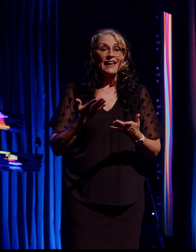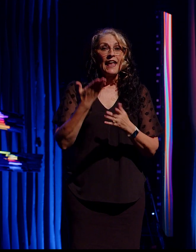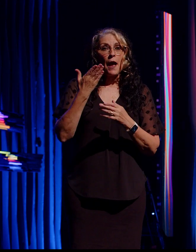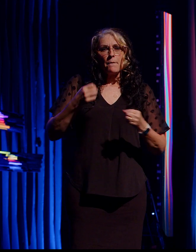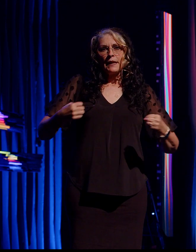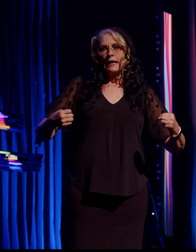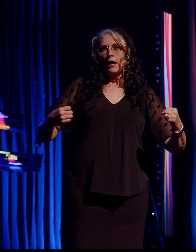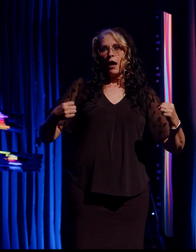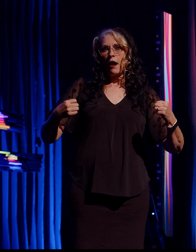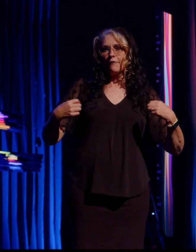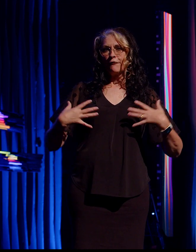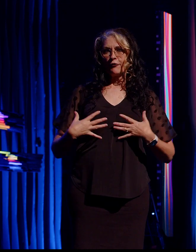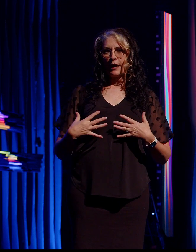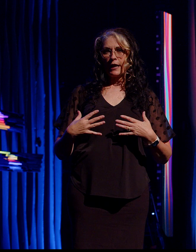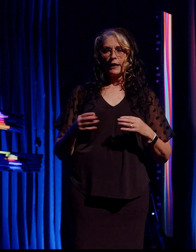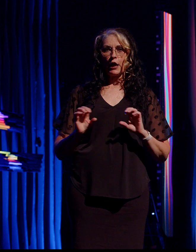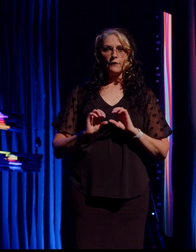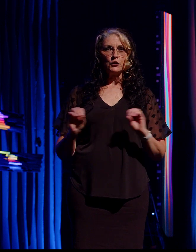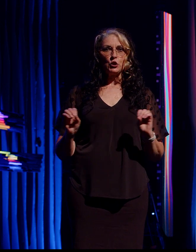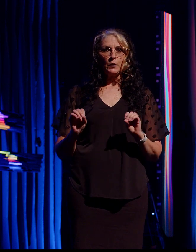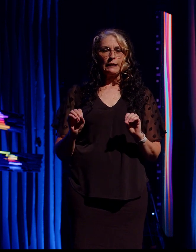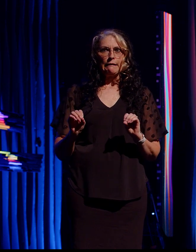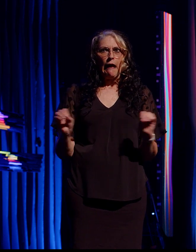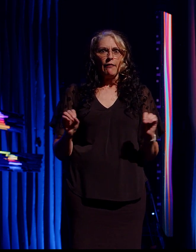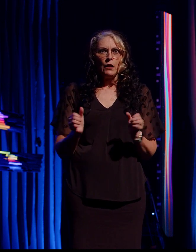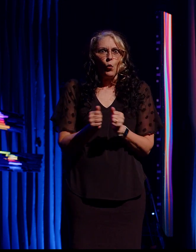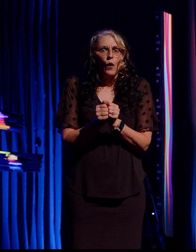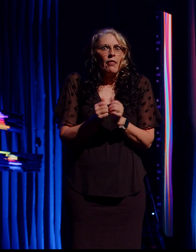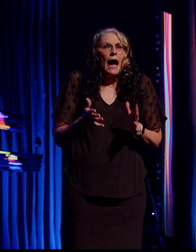being afraid of doing anything without him.